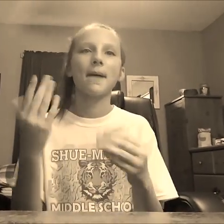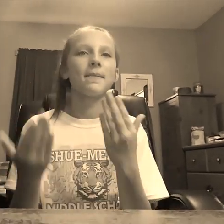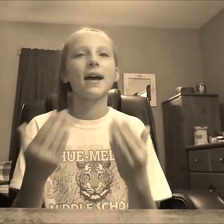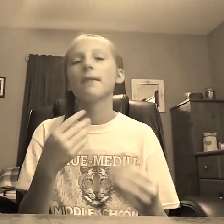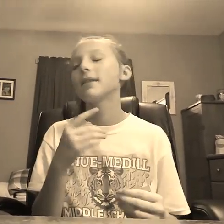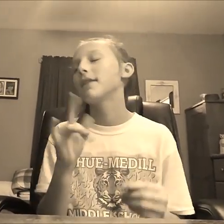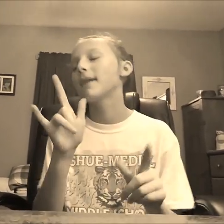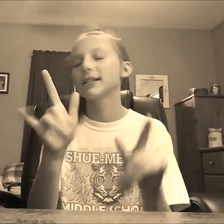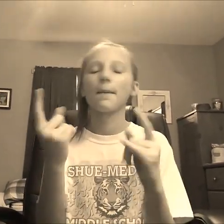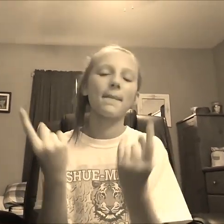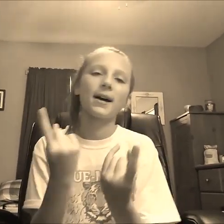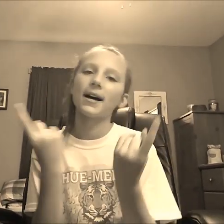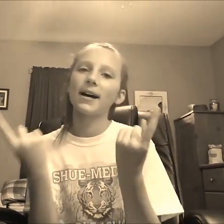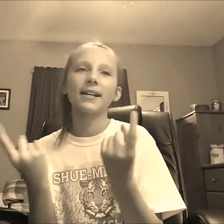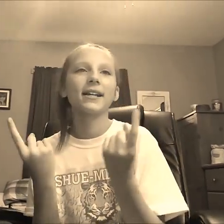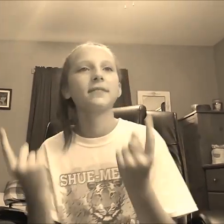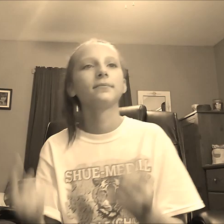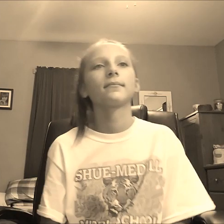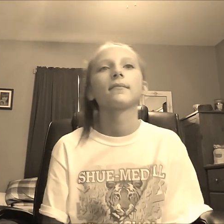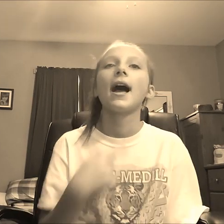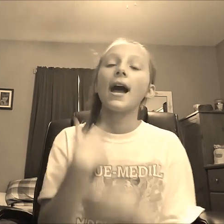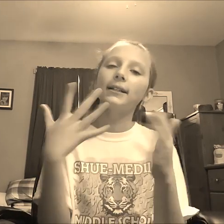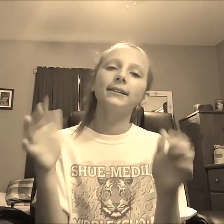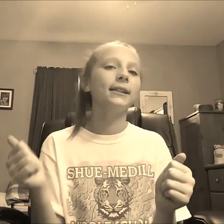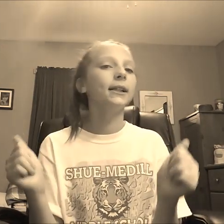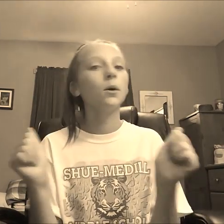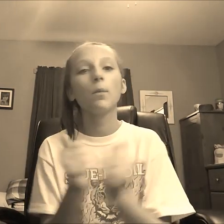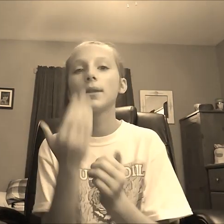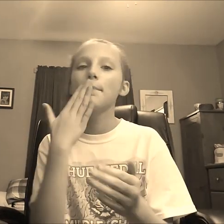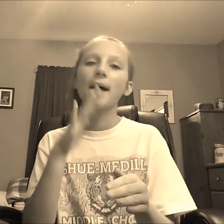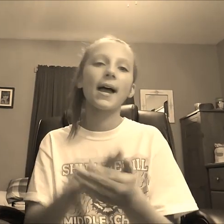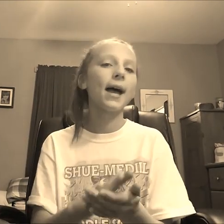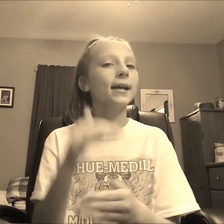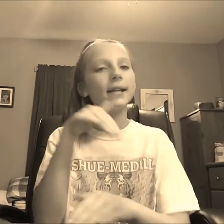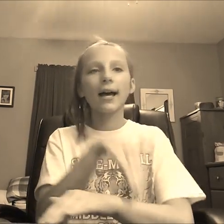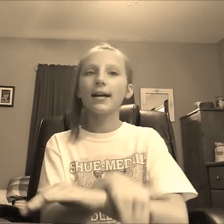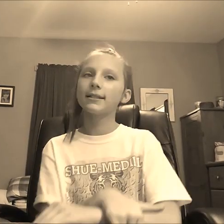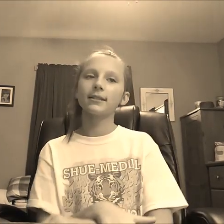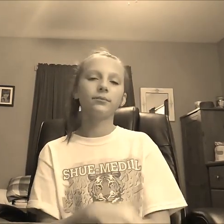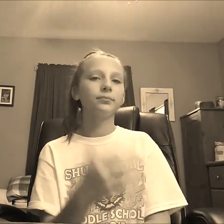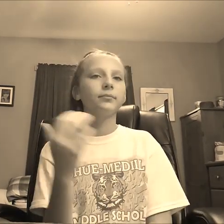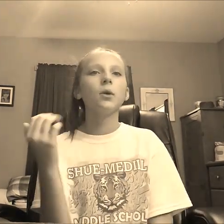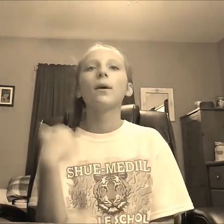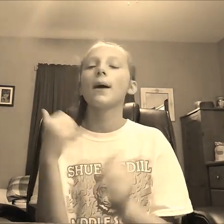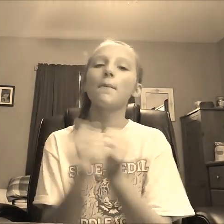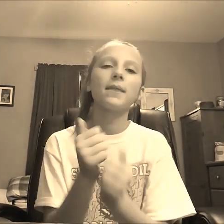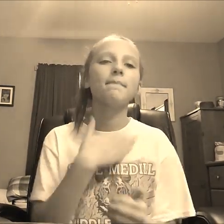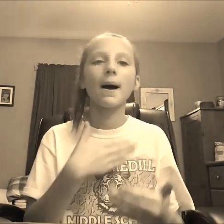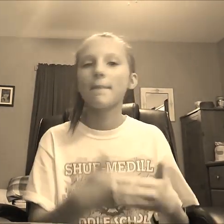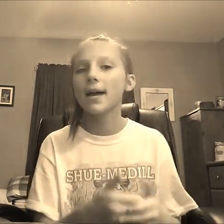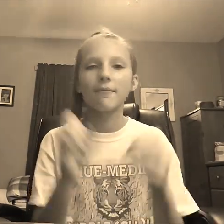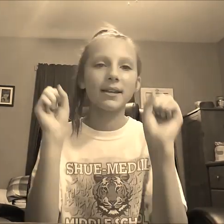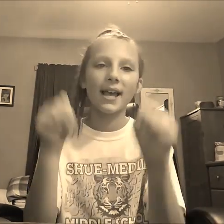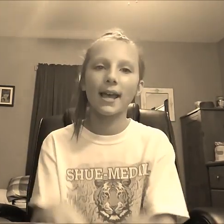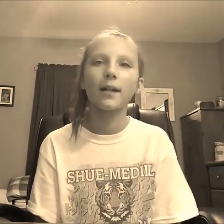like I'm loved by somebody I can deal with the bad nights When I'm with my baby